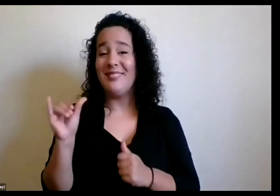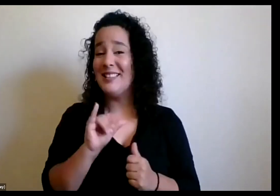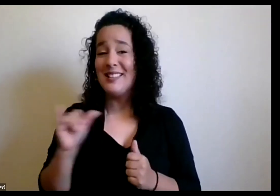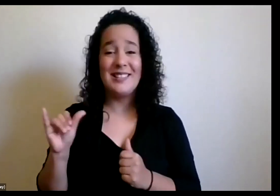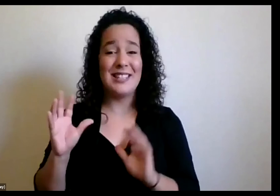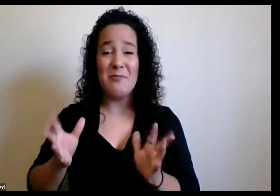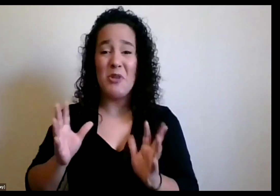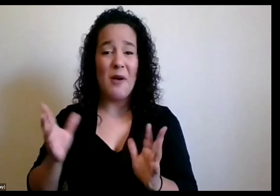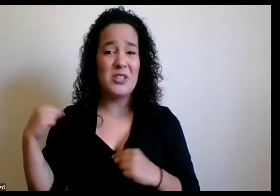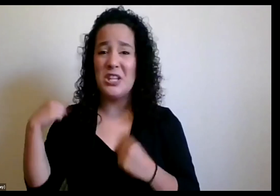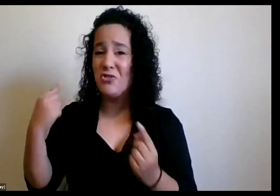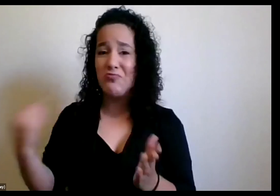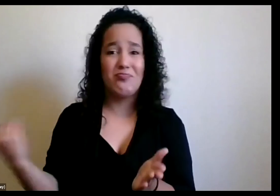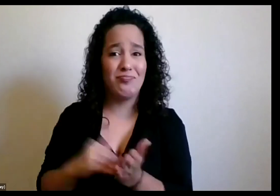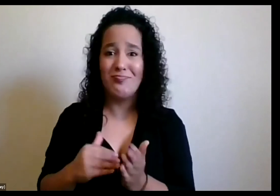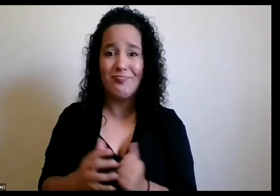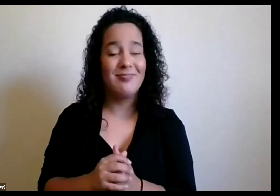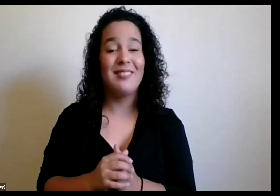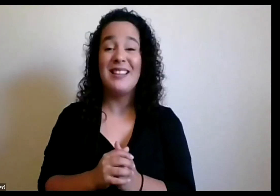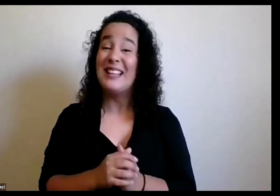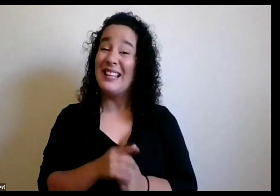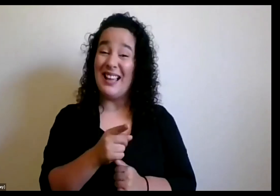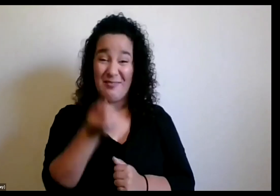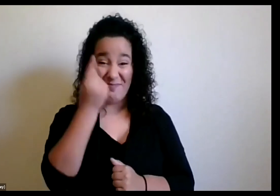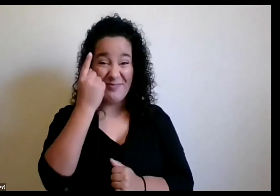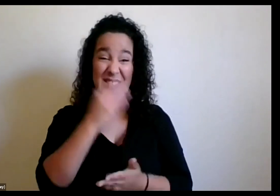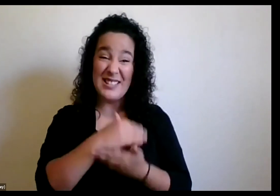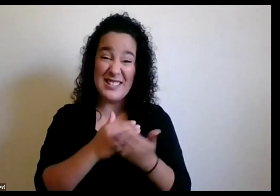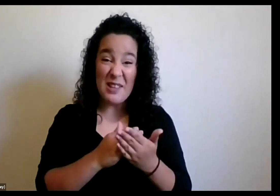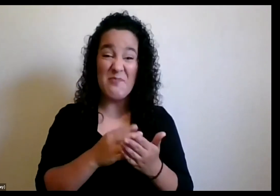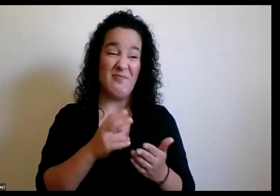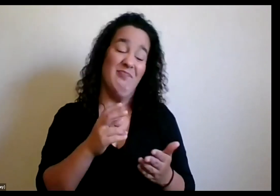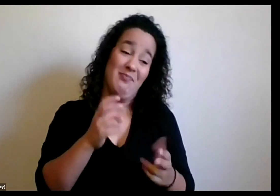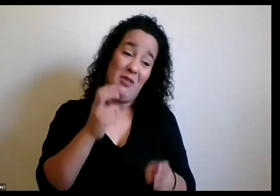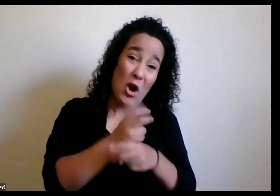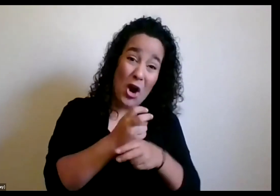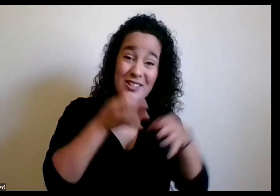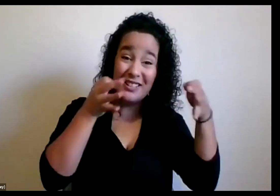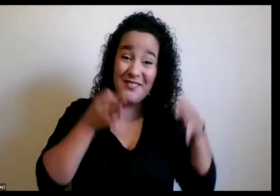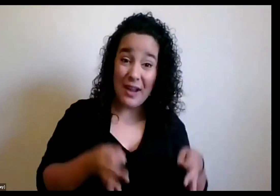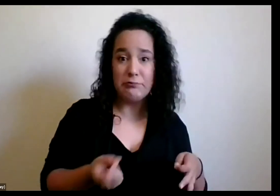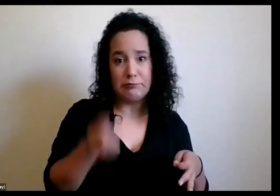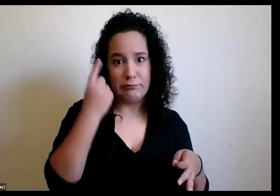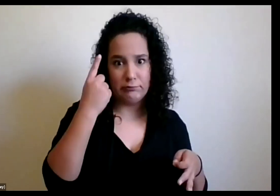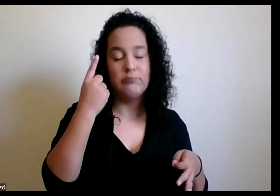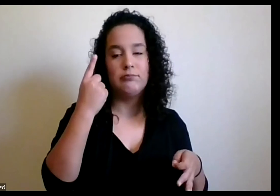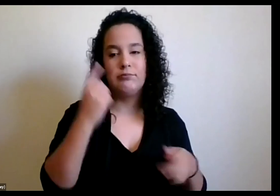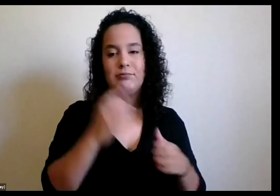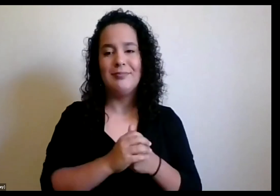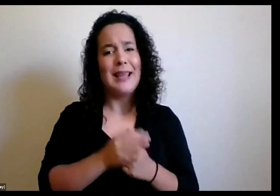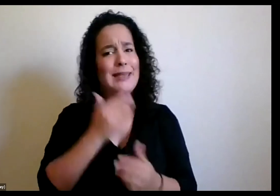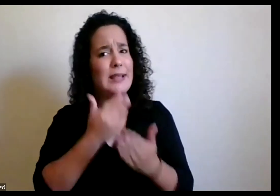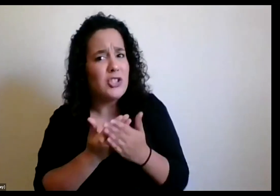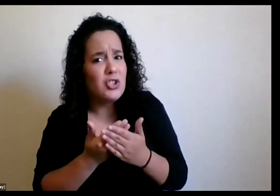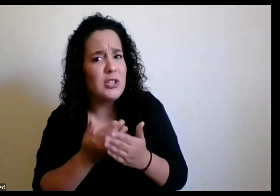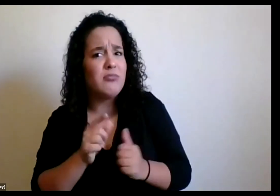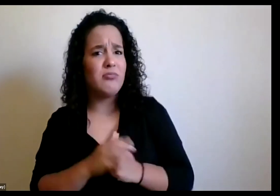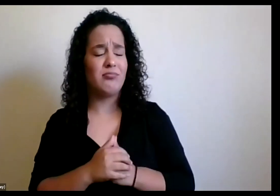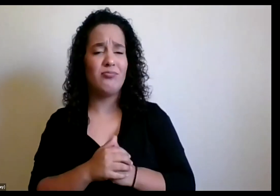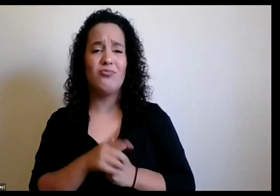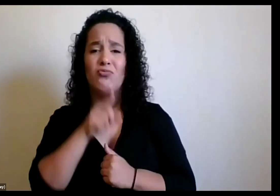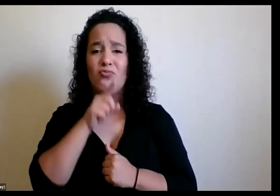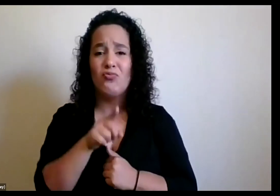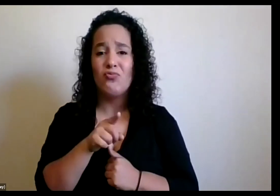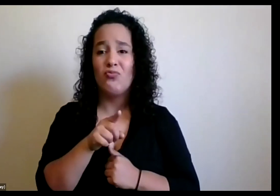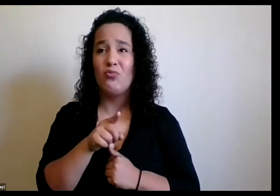had. Some of these are a little harder to find, and I think that's kind of a good thing in that they're sort of pushing our understanding of how the issue of